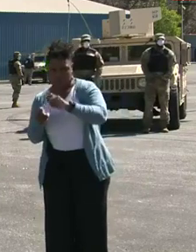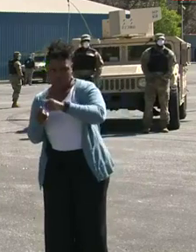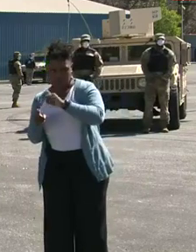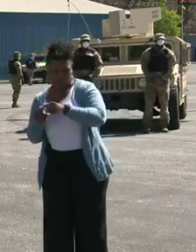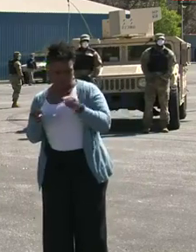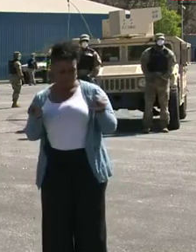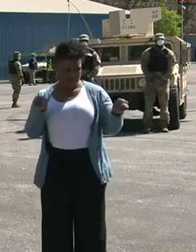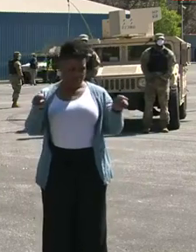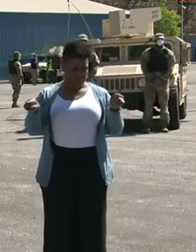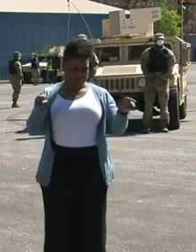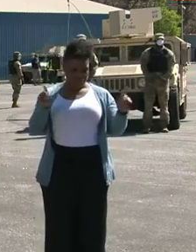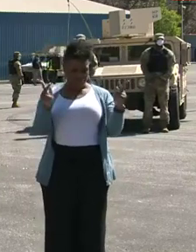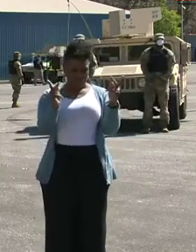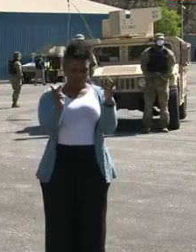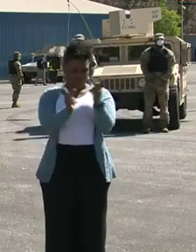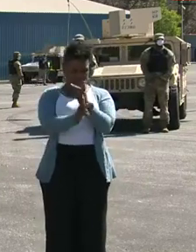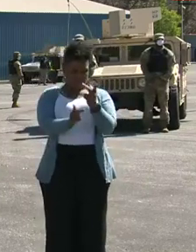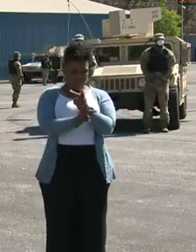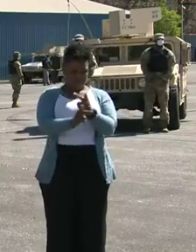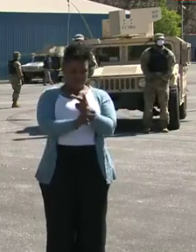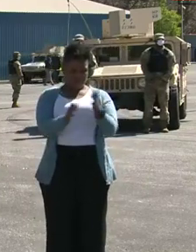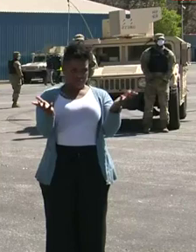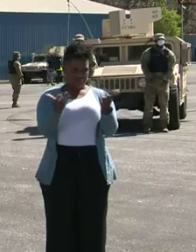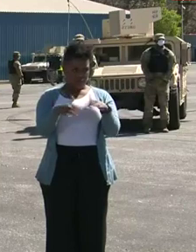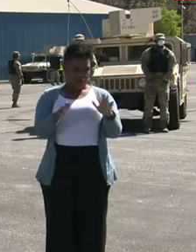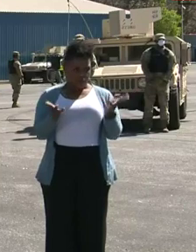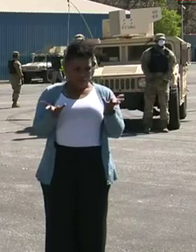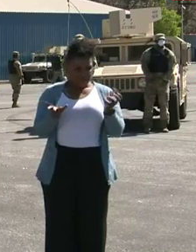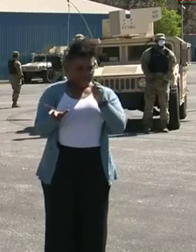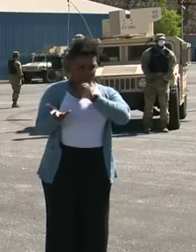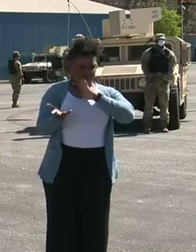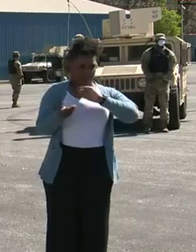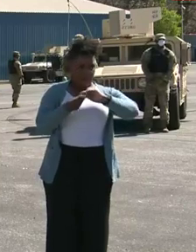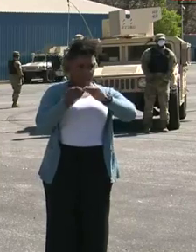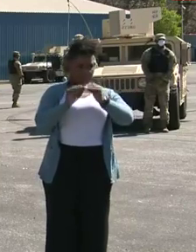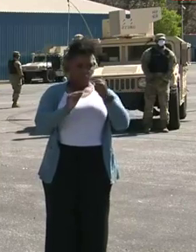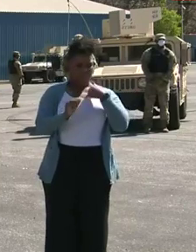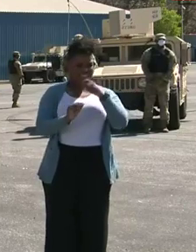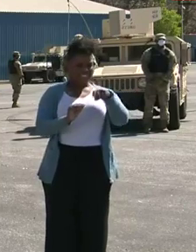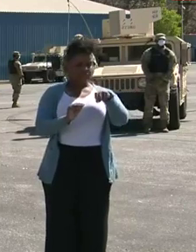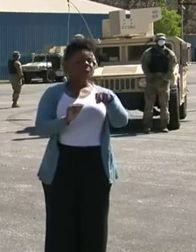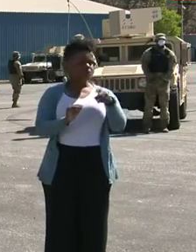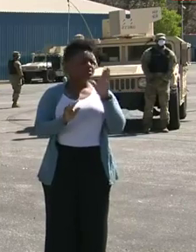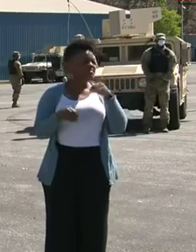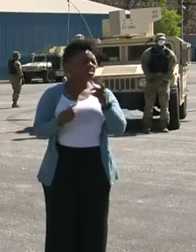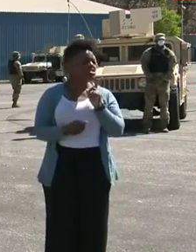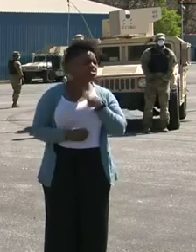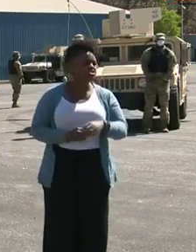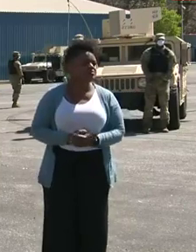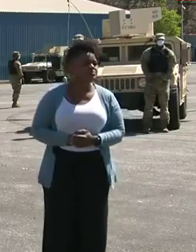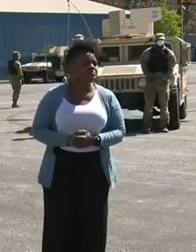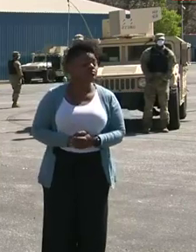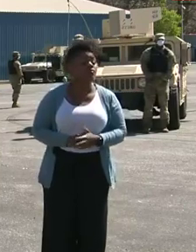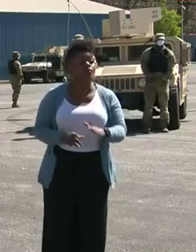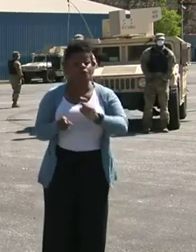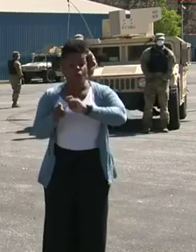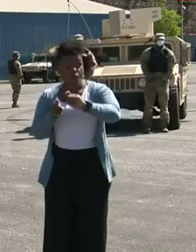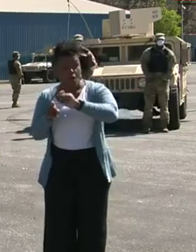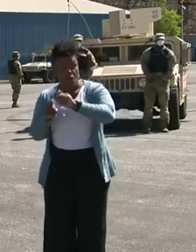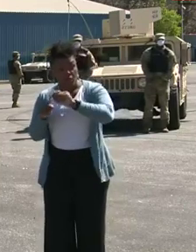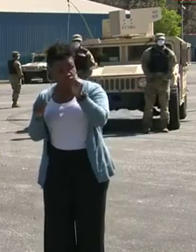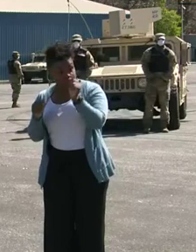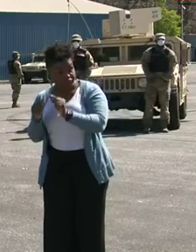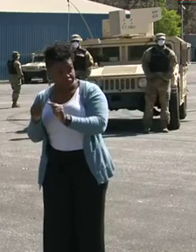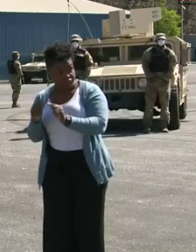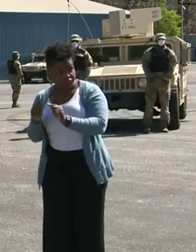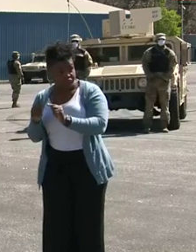call volume, what's the relative need they think they'll have in a given day. So if call volume goes down, which it might because not a